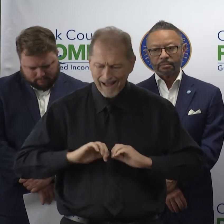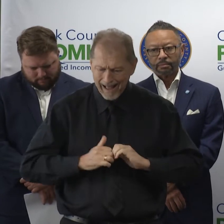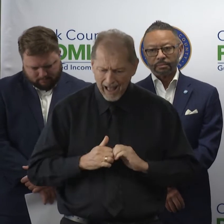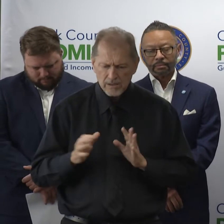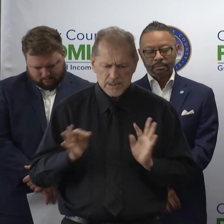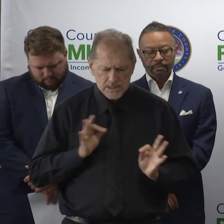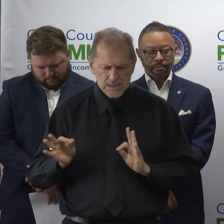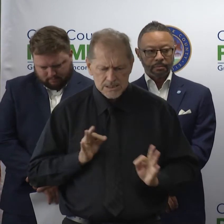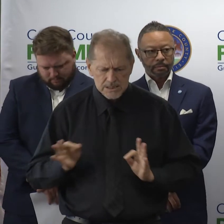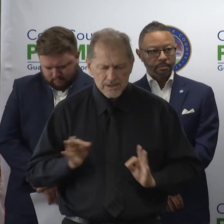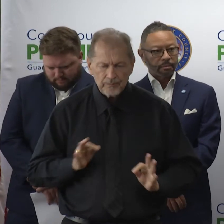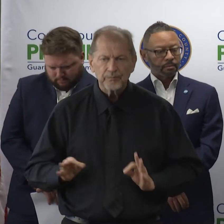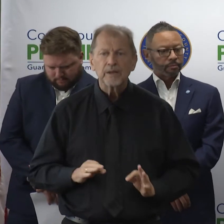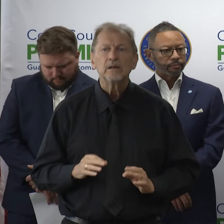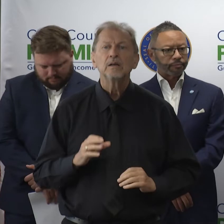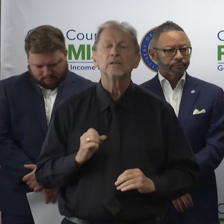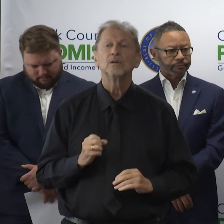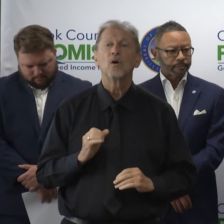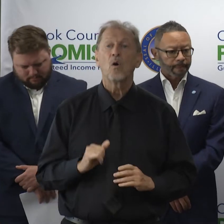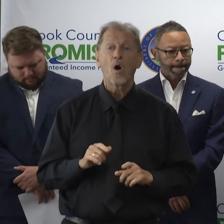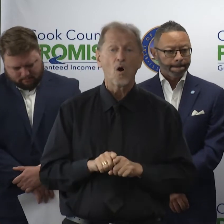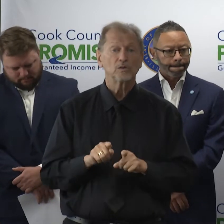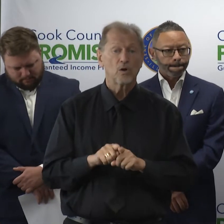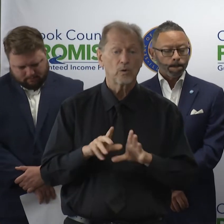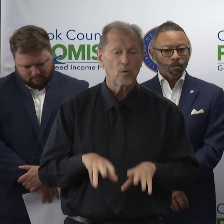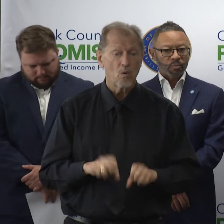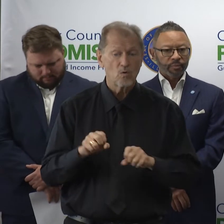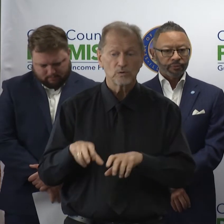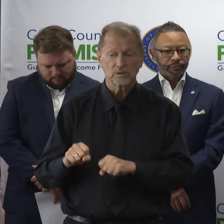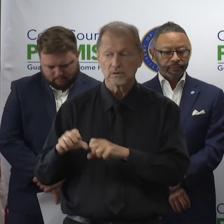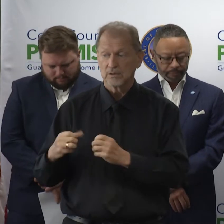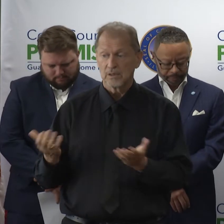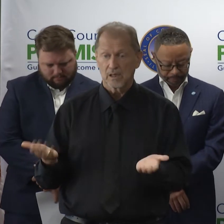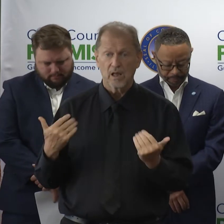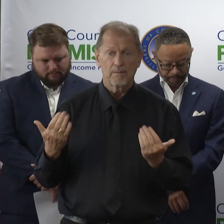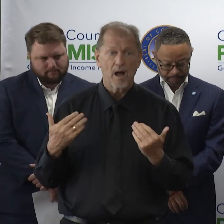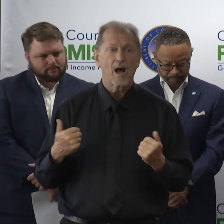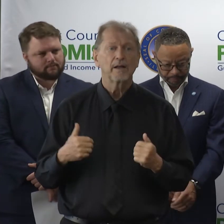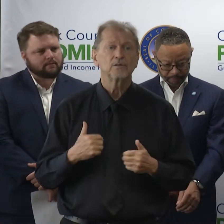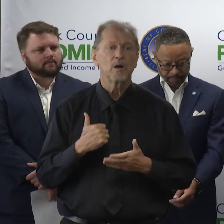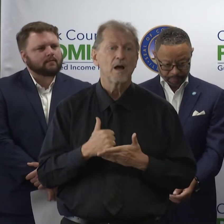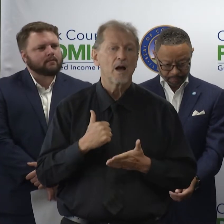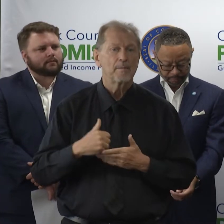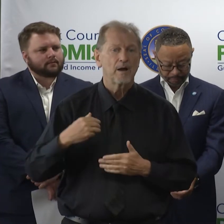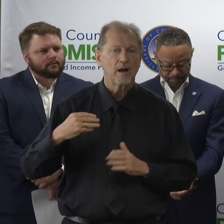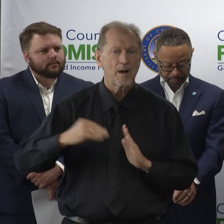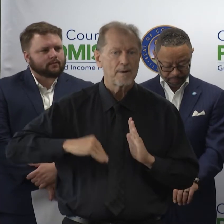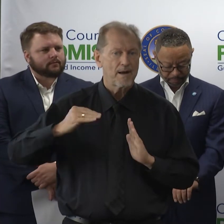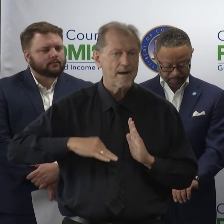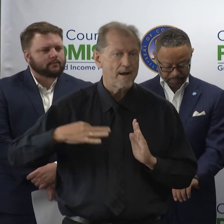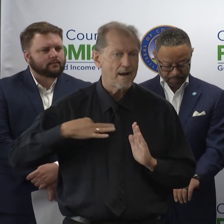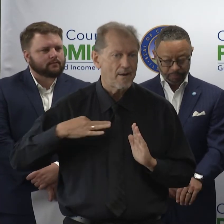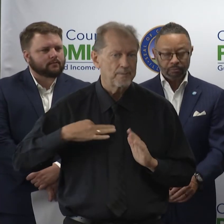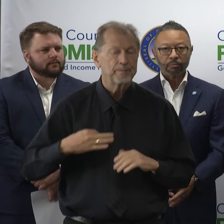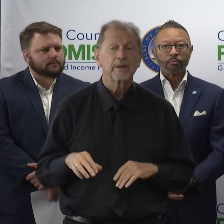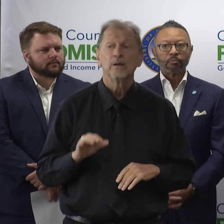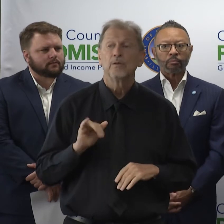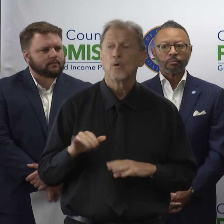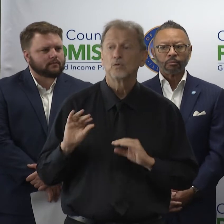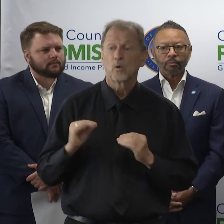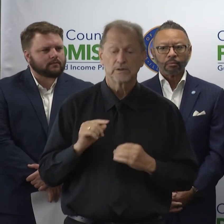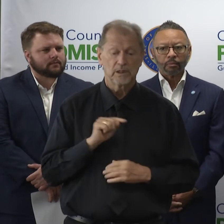Pilot Program, along with hosting application assistance events. These organizations are leaders in their